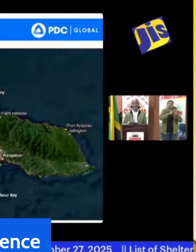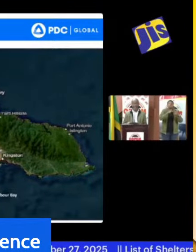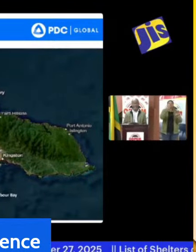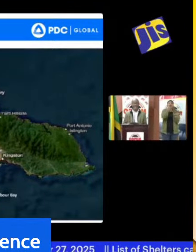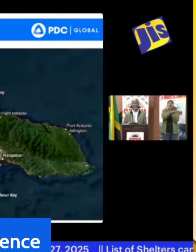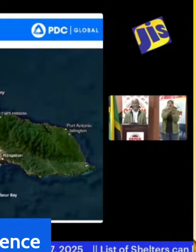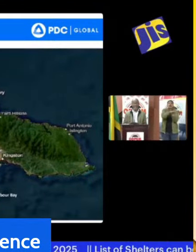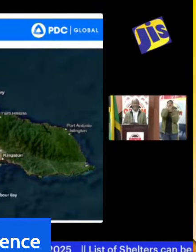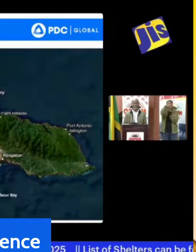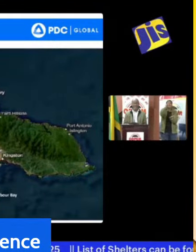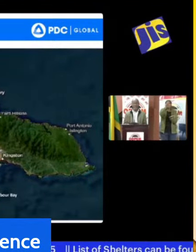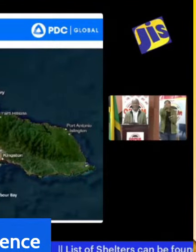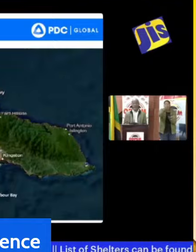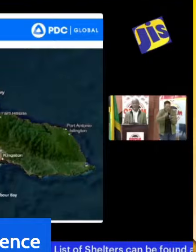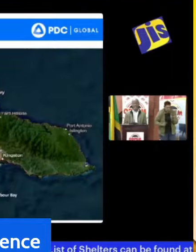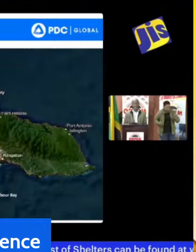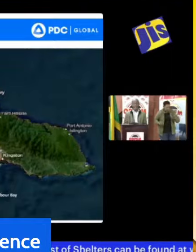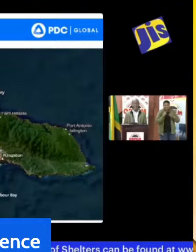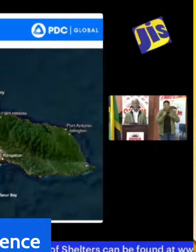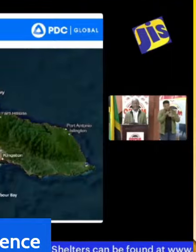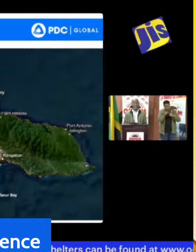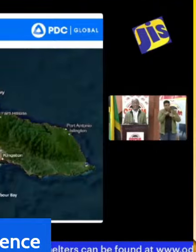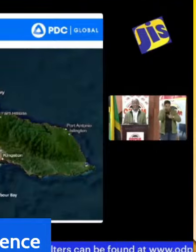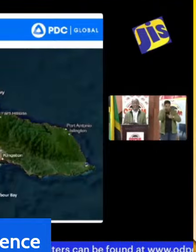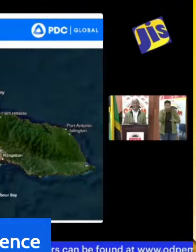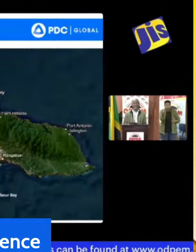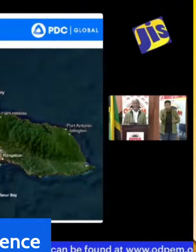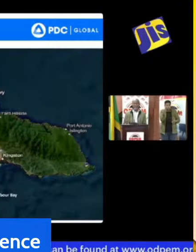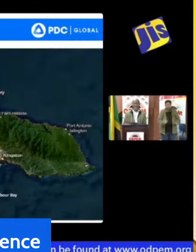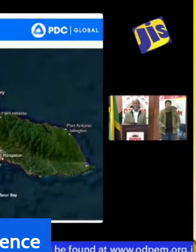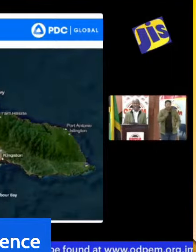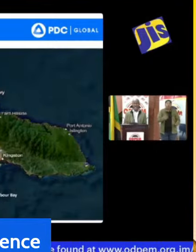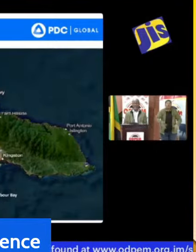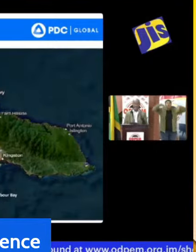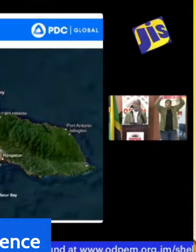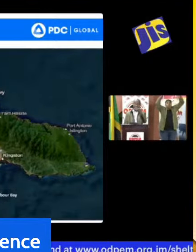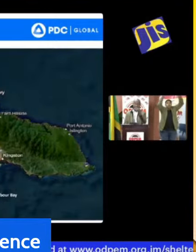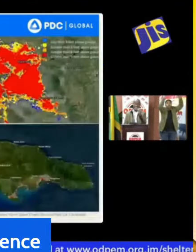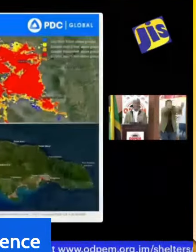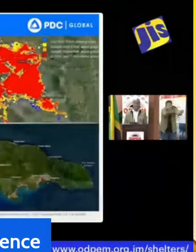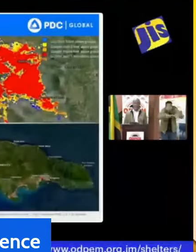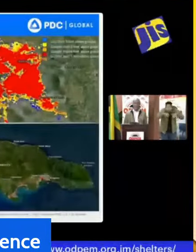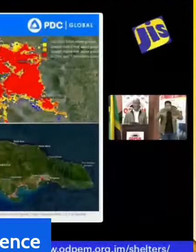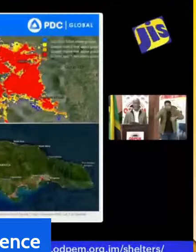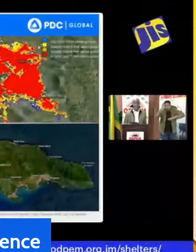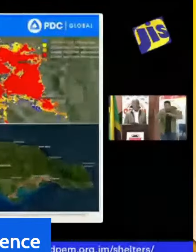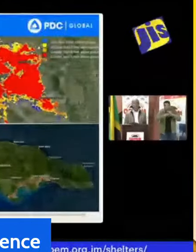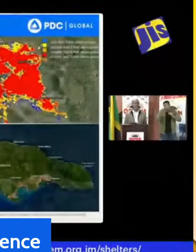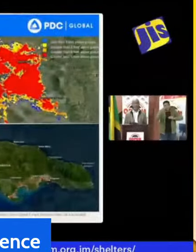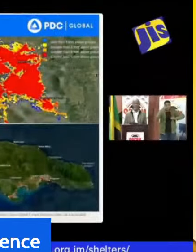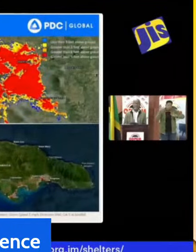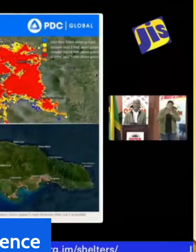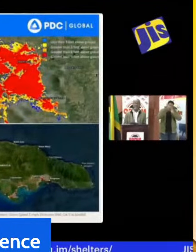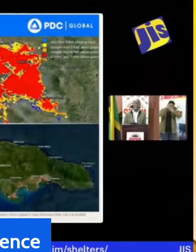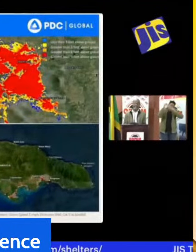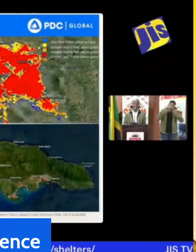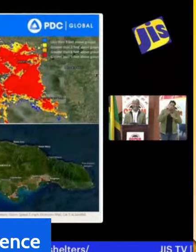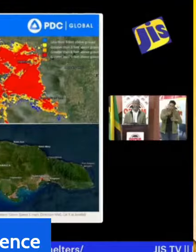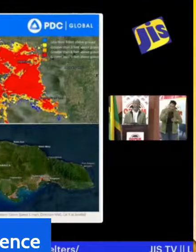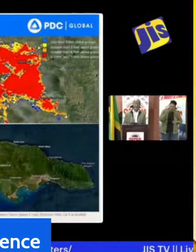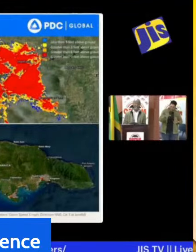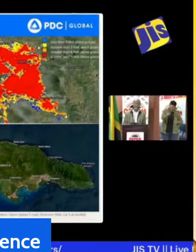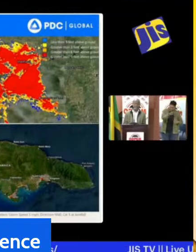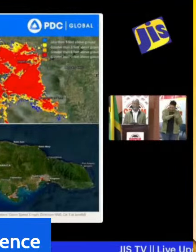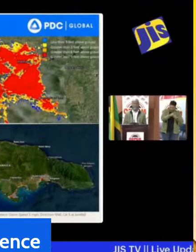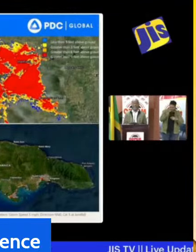Alligator Pond, I believe, will experience some amount of storm surge. Here you see a closer picture of that